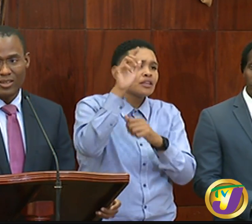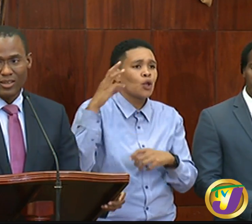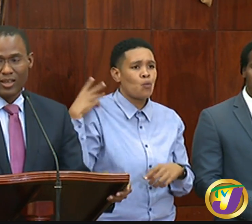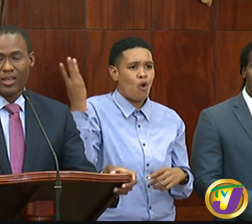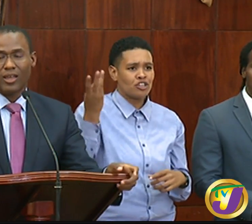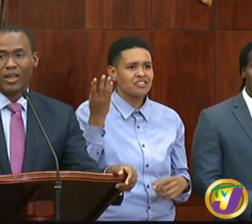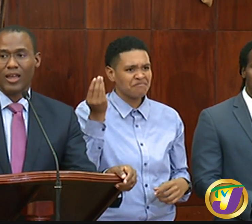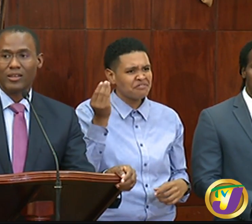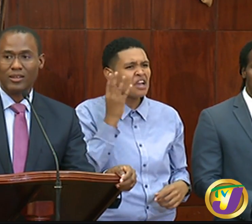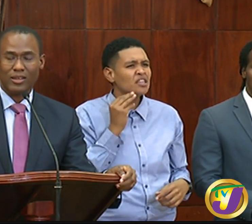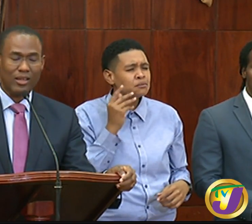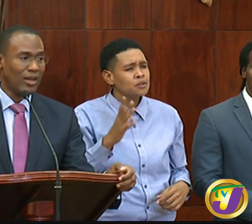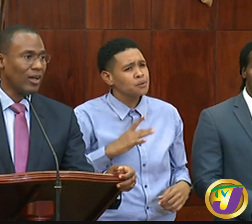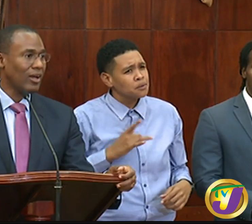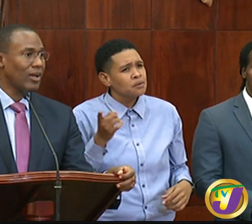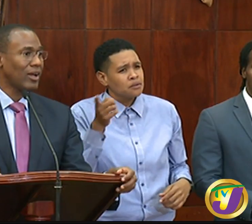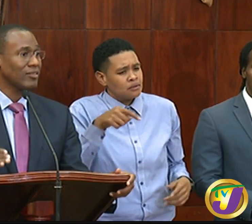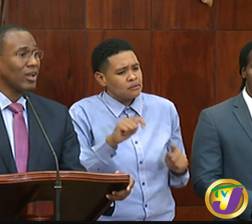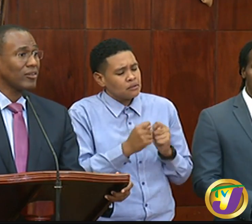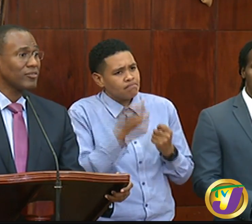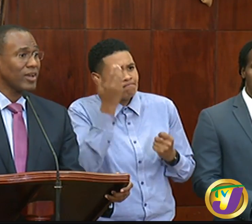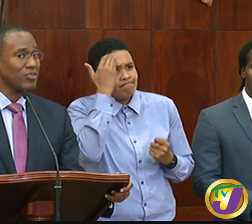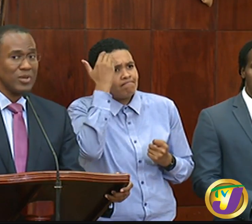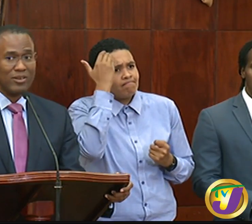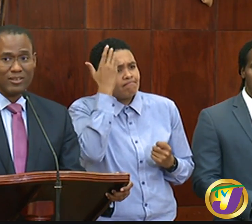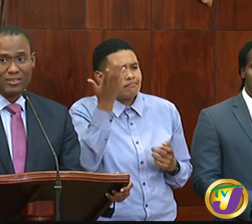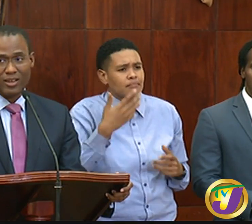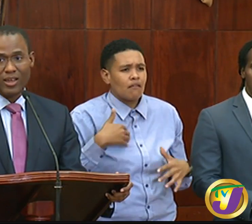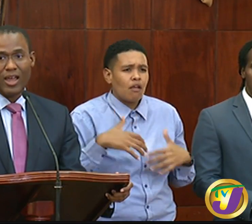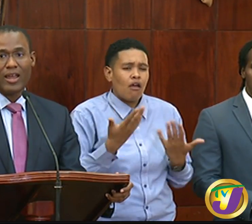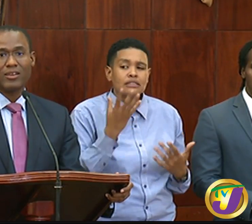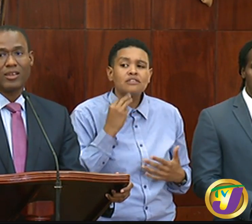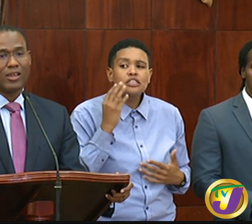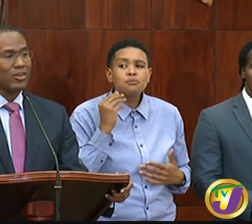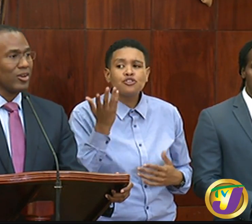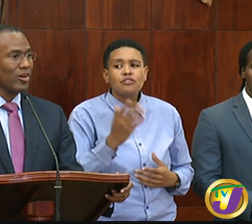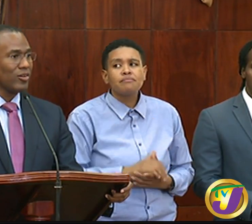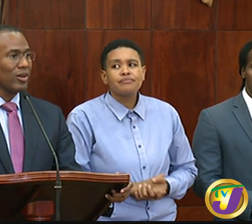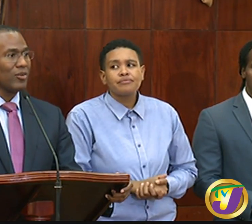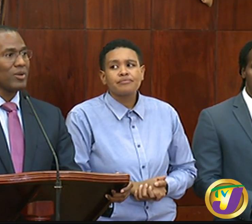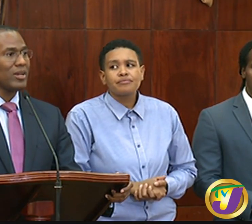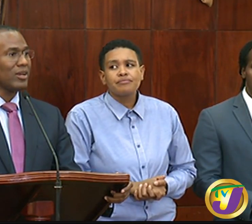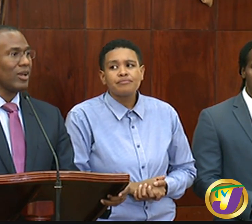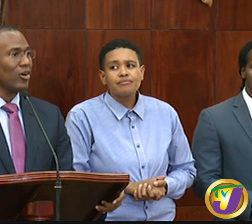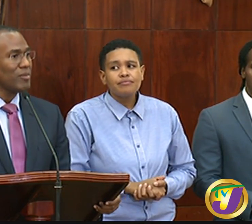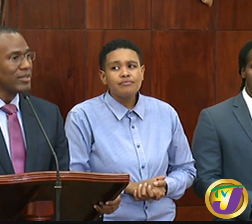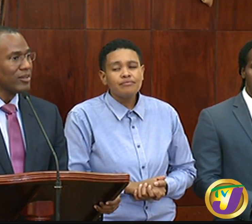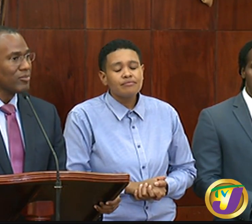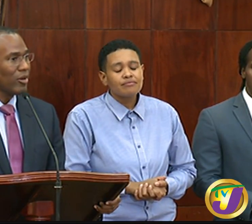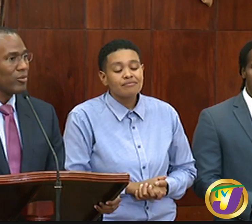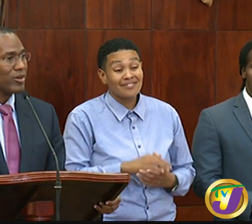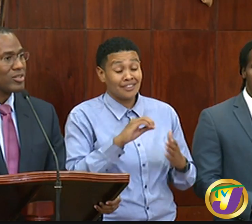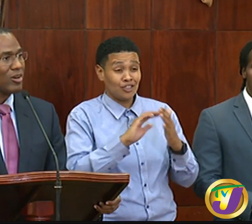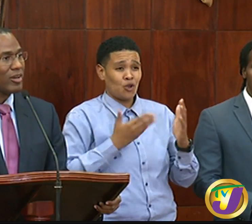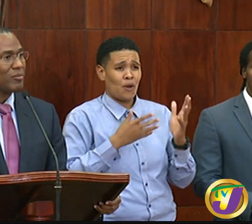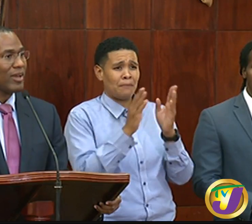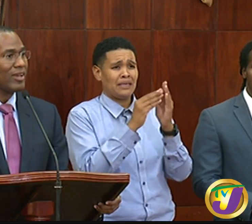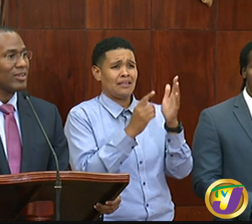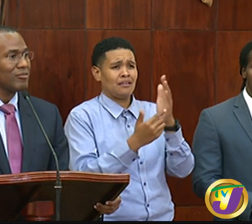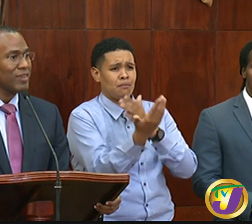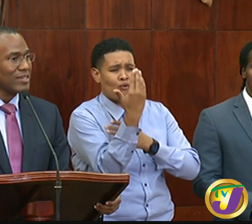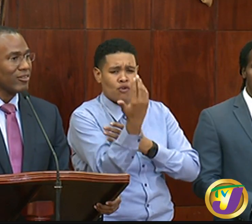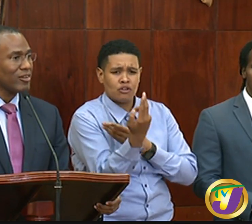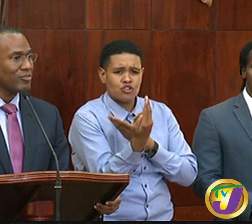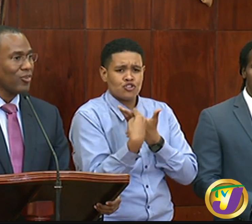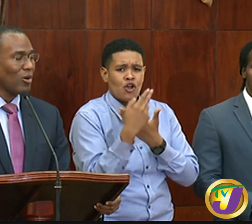D.C., and has a lot of experience. And, we, in our meeting this morning, we were joined